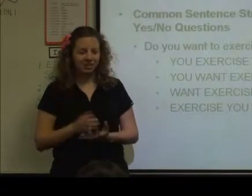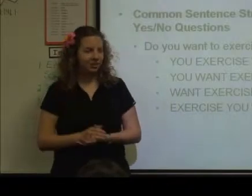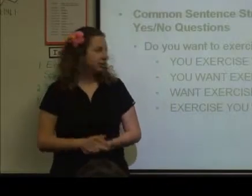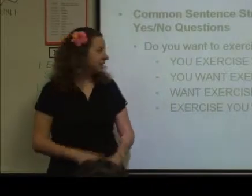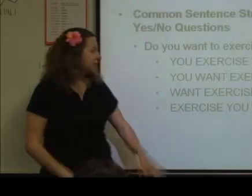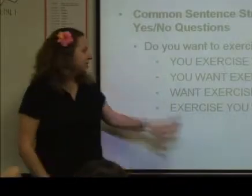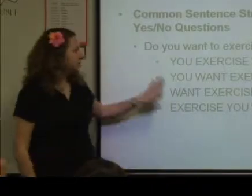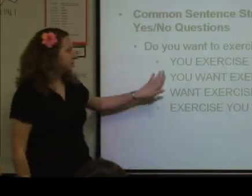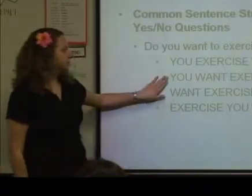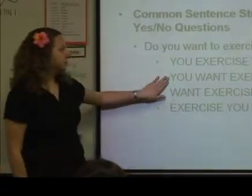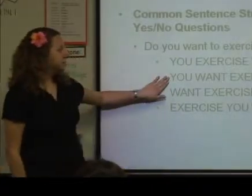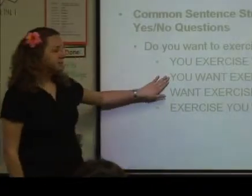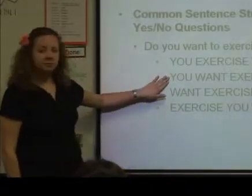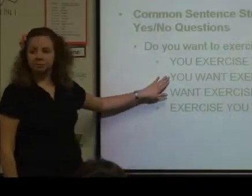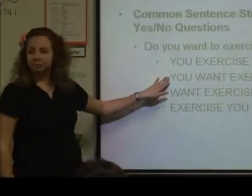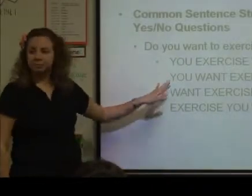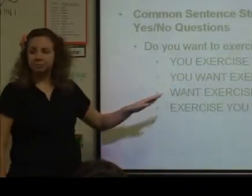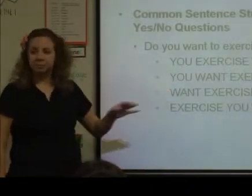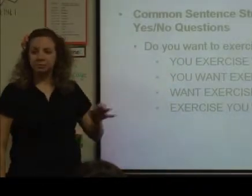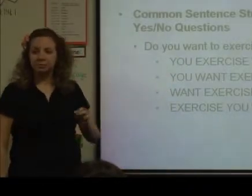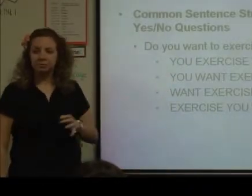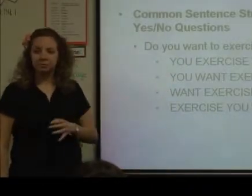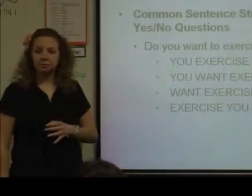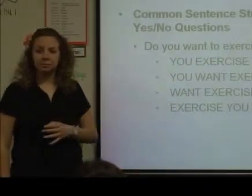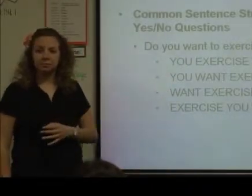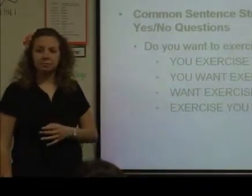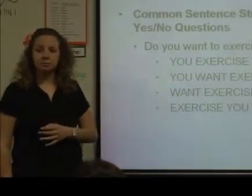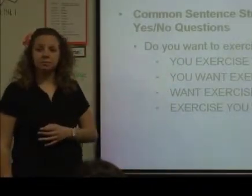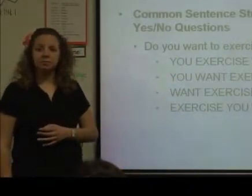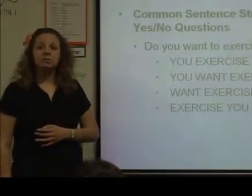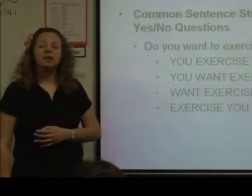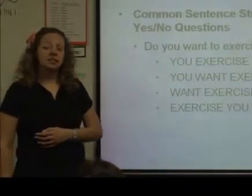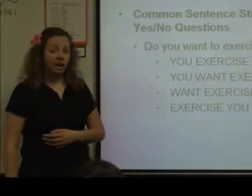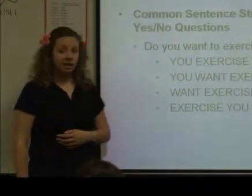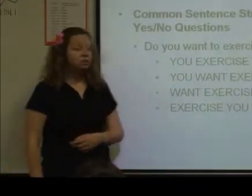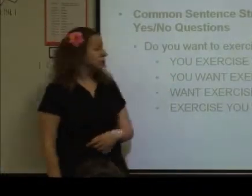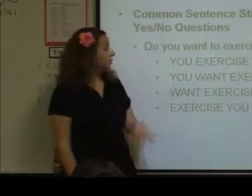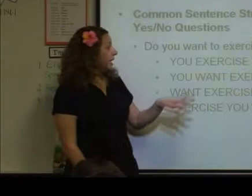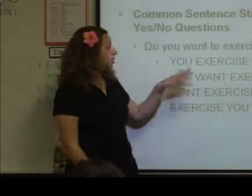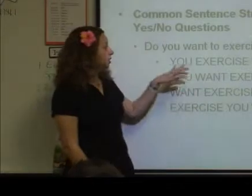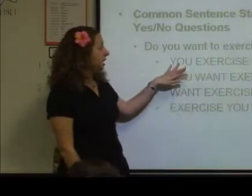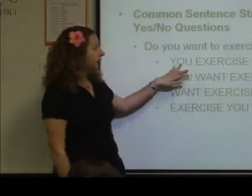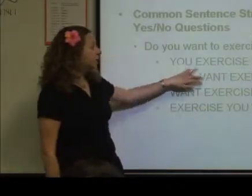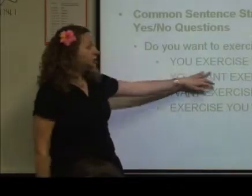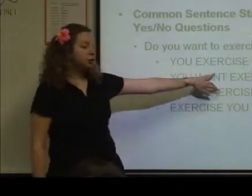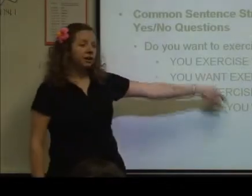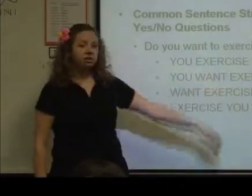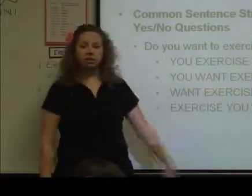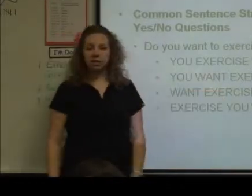good. Okay, try this one. So the first one, you're making a statement, and the second one is a question. Yeah, so if I just say, you exercise